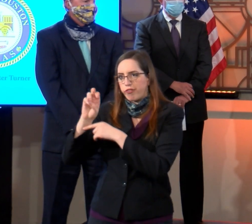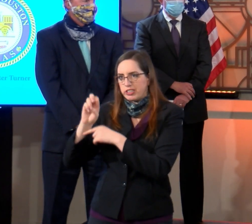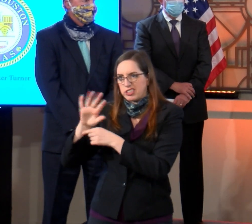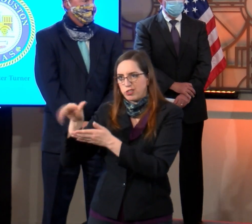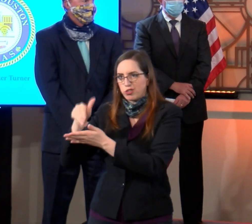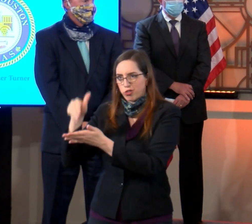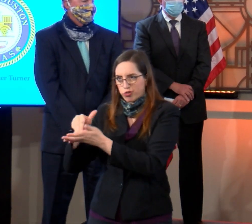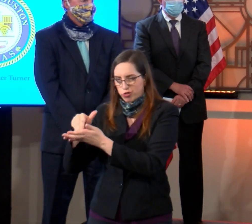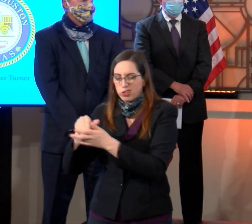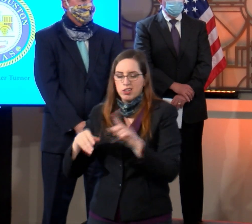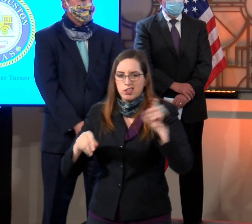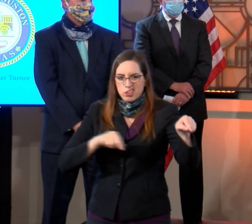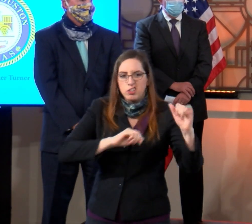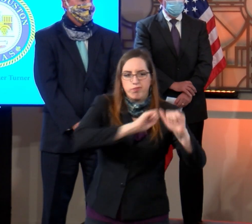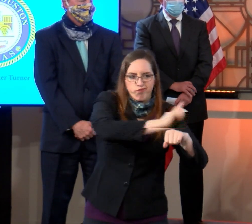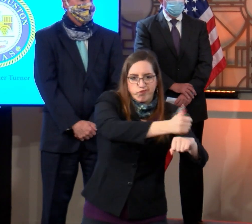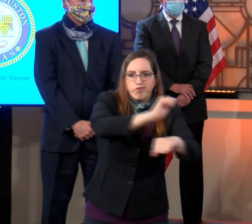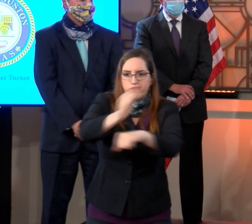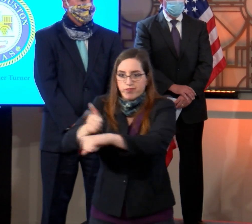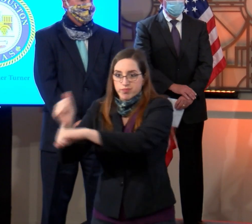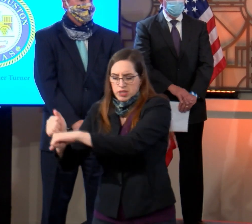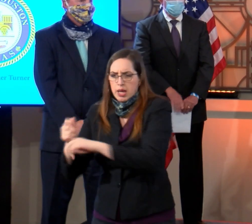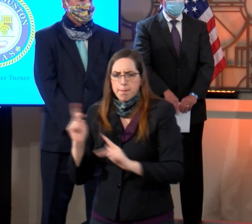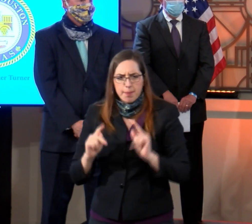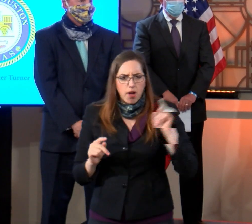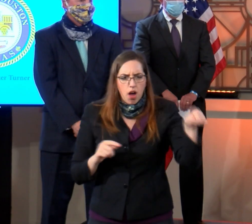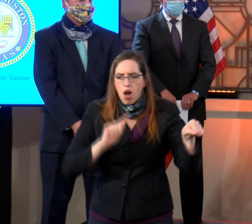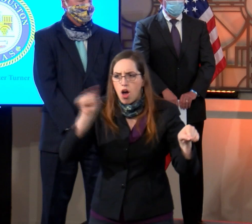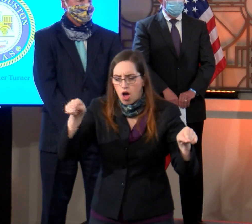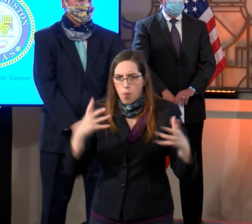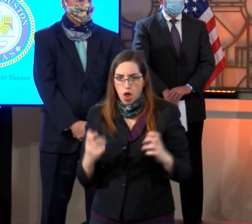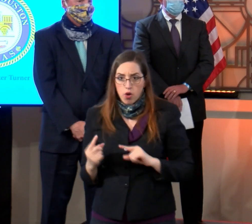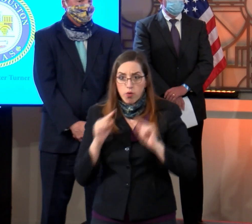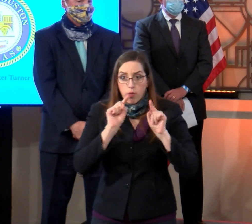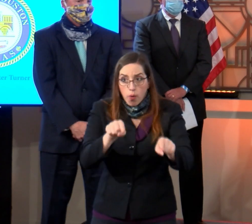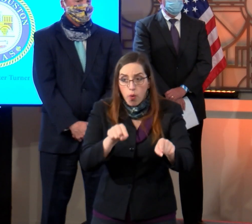or appointments to be tested. The mobile unit